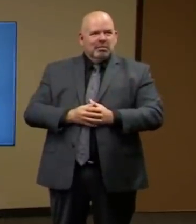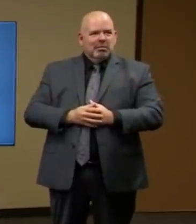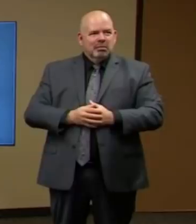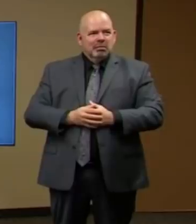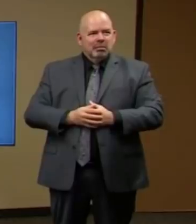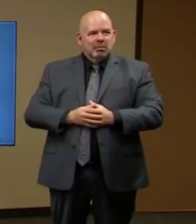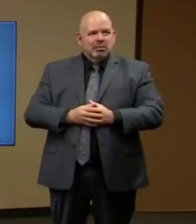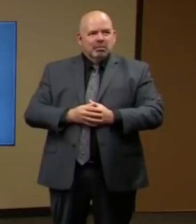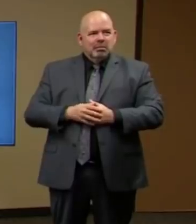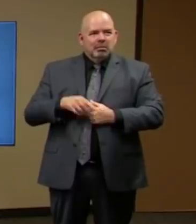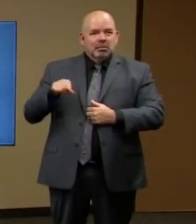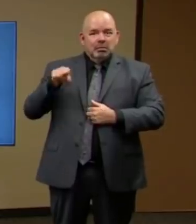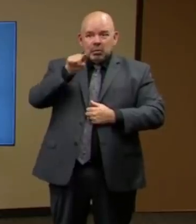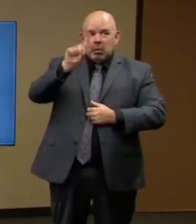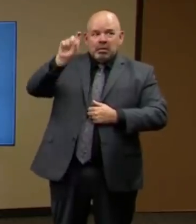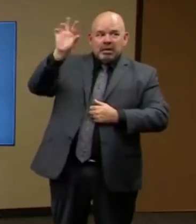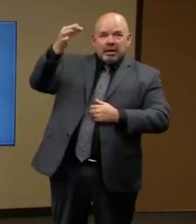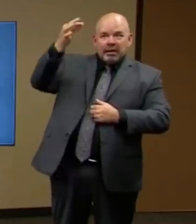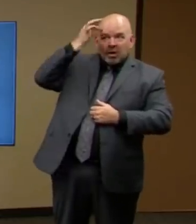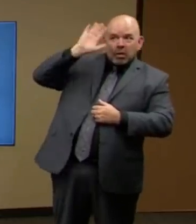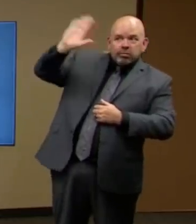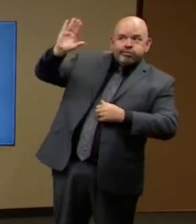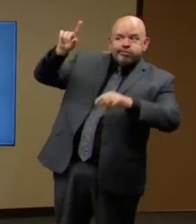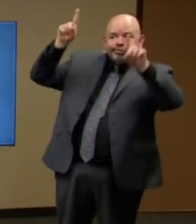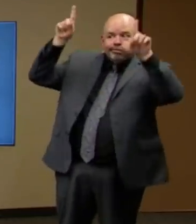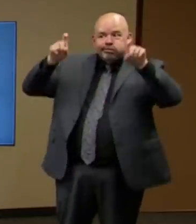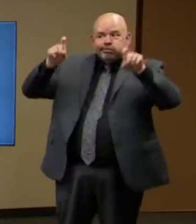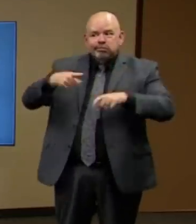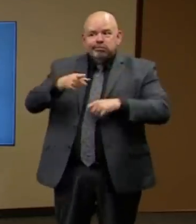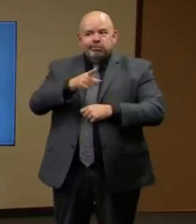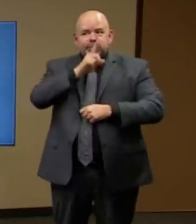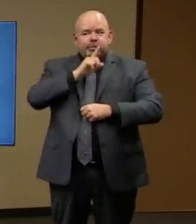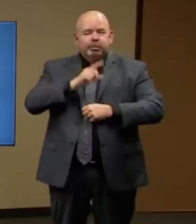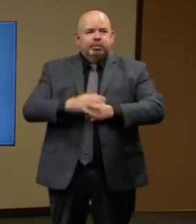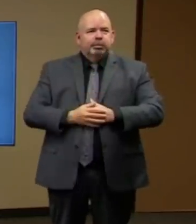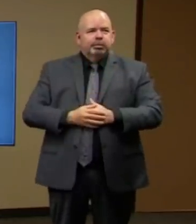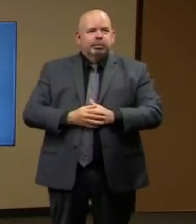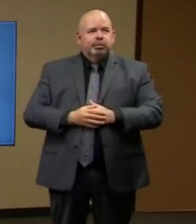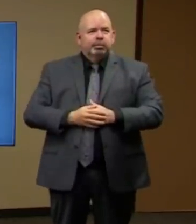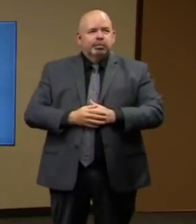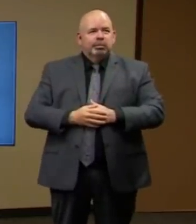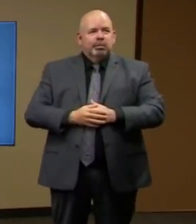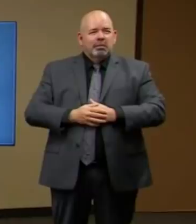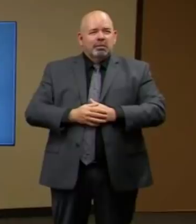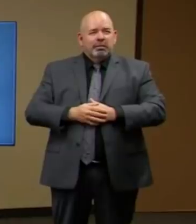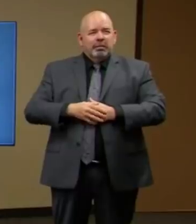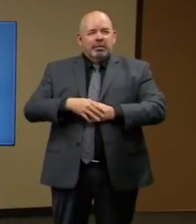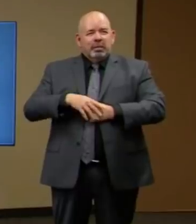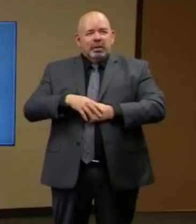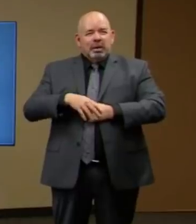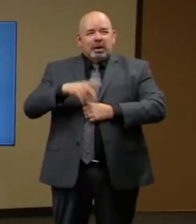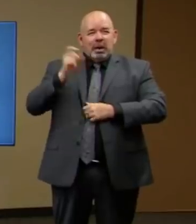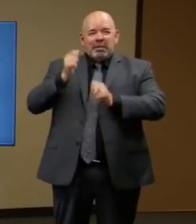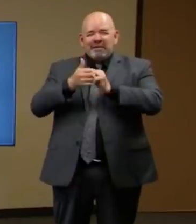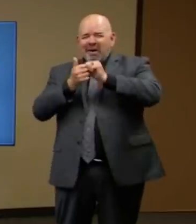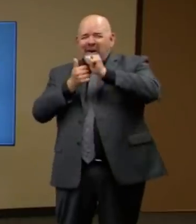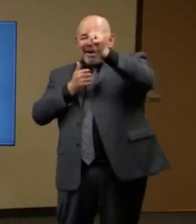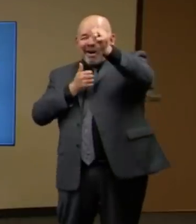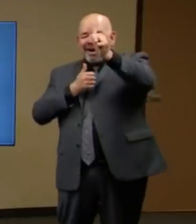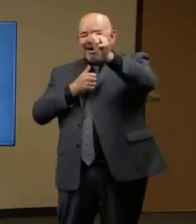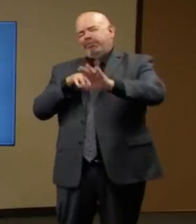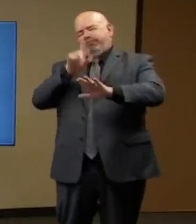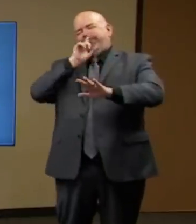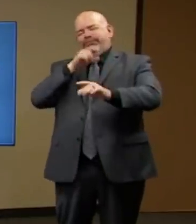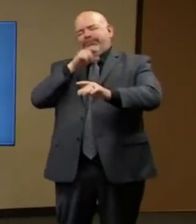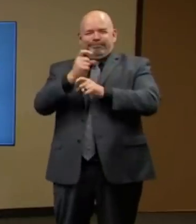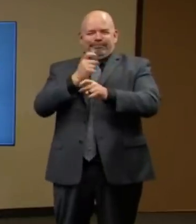beginning to think is on the North Pole, and it must be accessed by very slow reindeer because it's taken us about 10 days to get the test